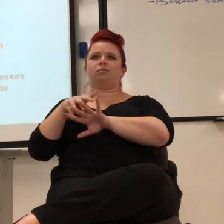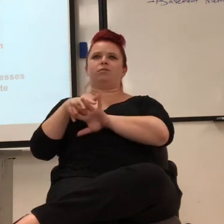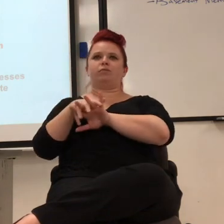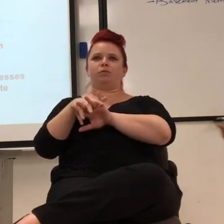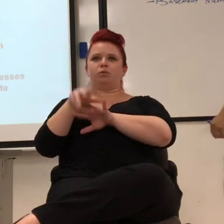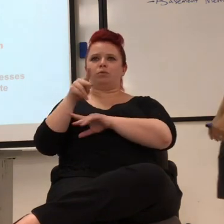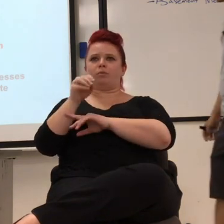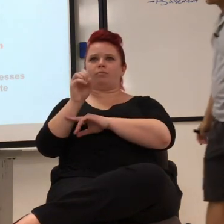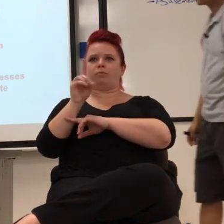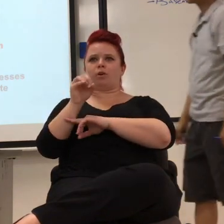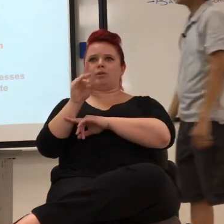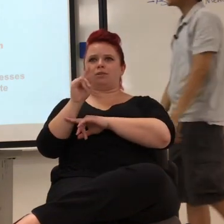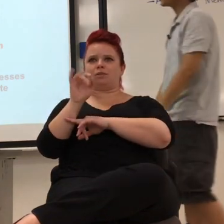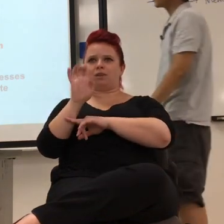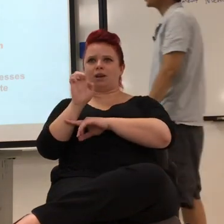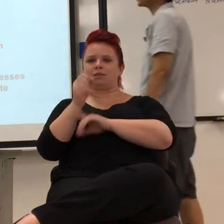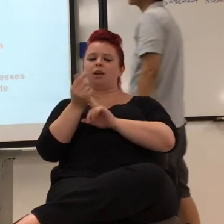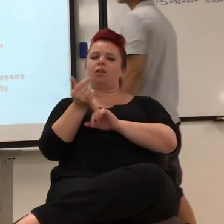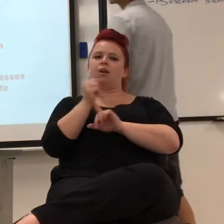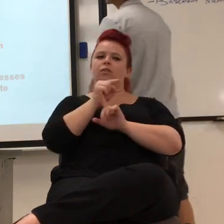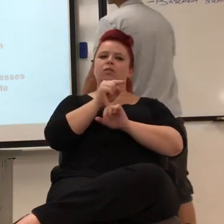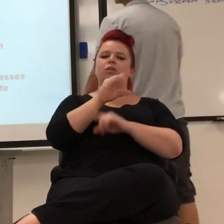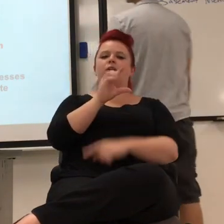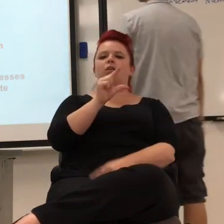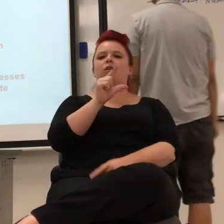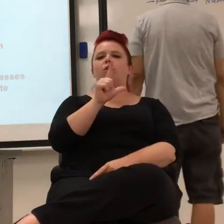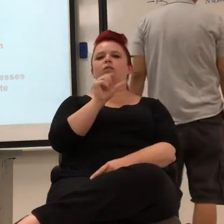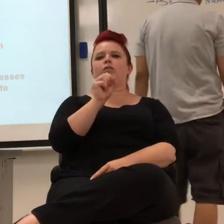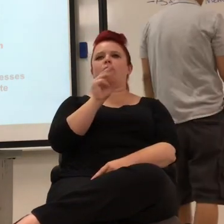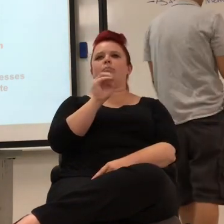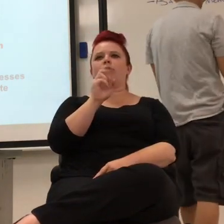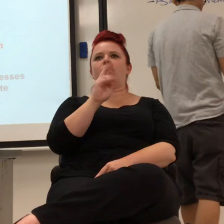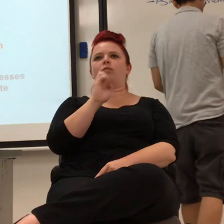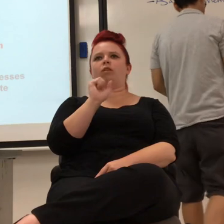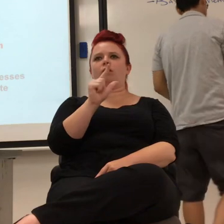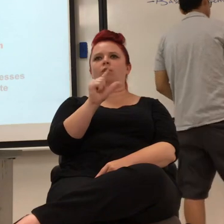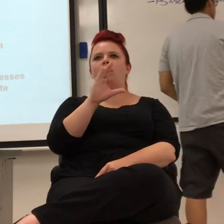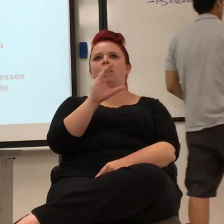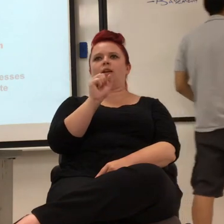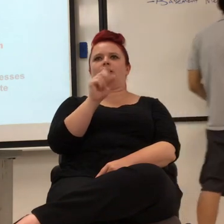glomerular capillaries with their fenestrations.